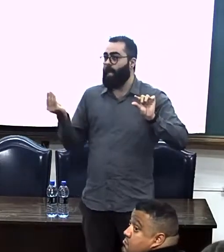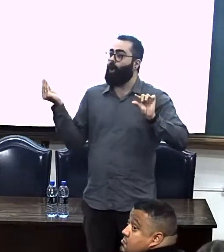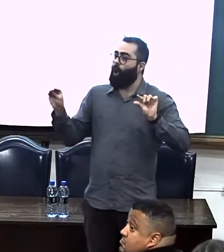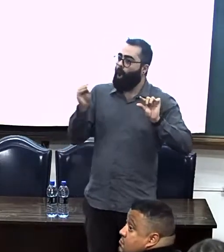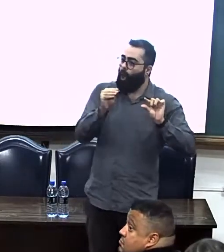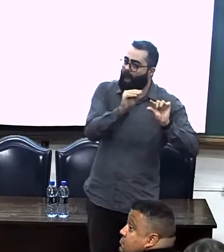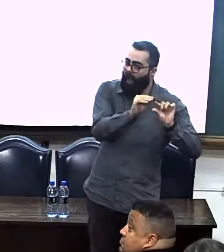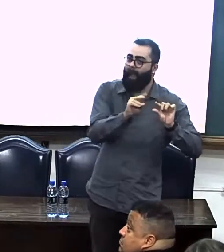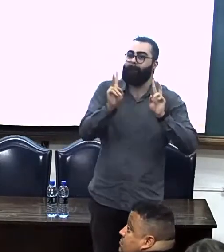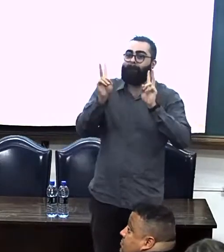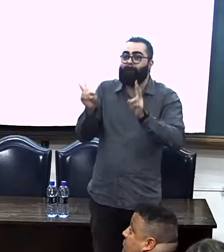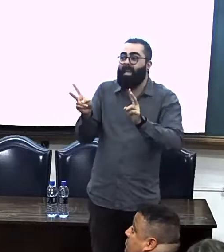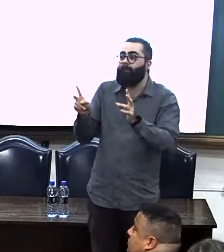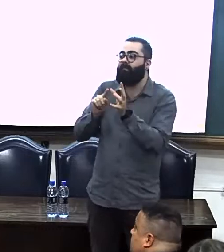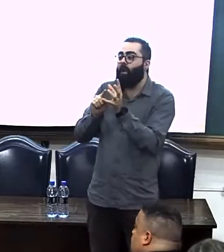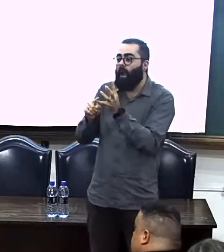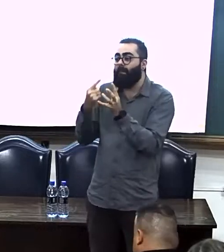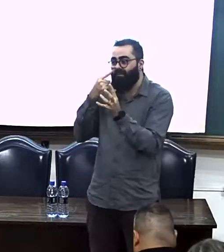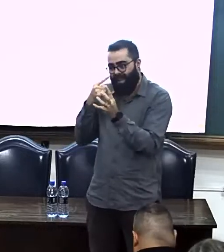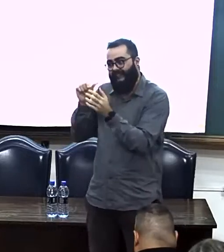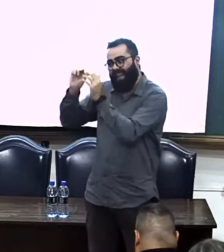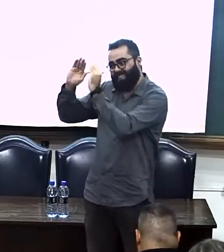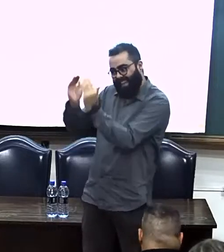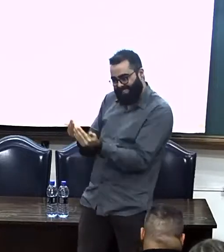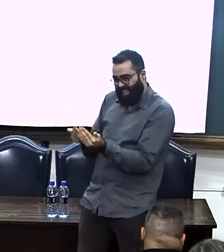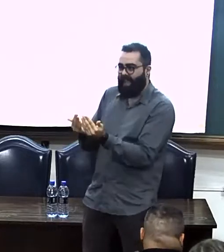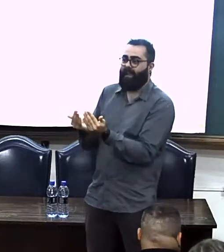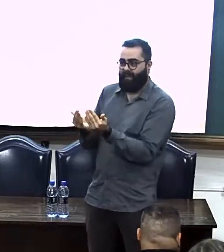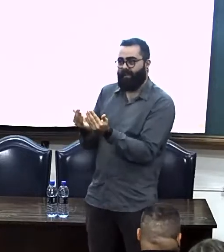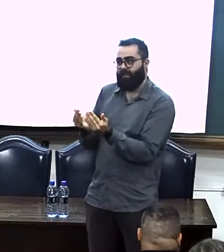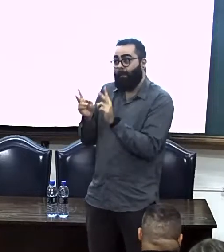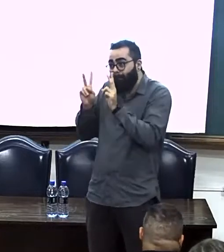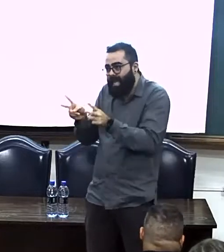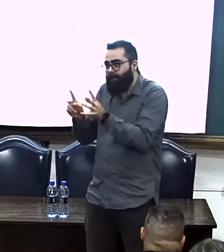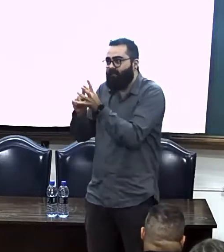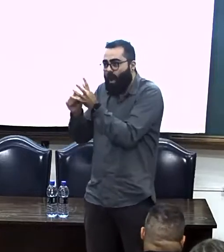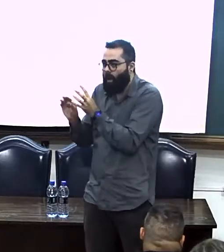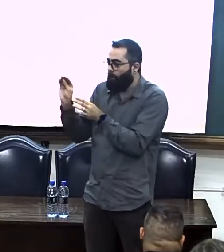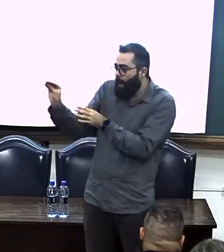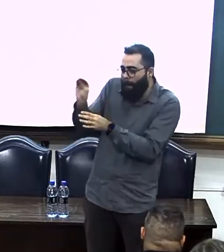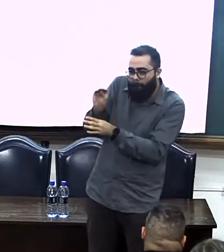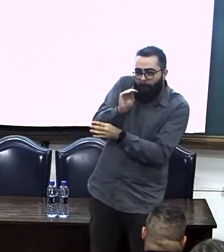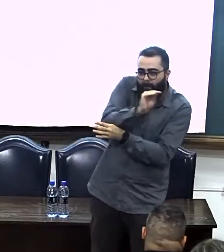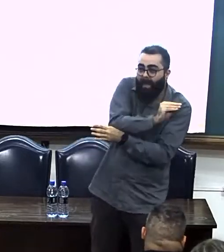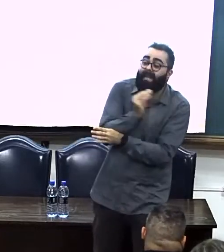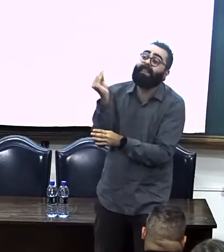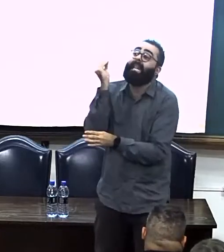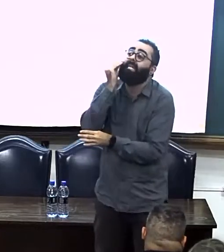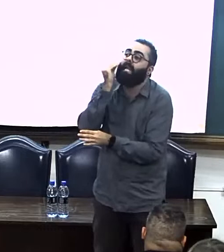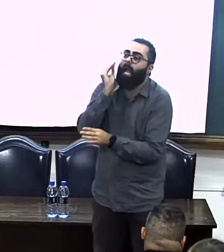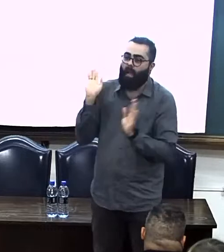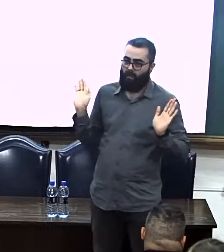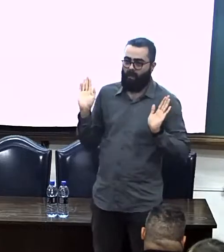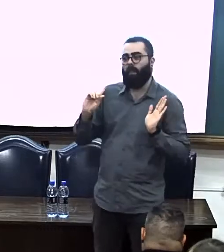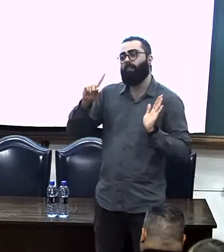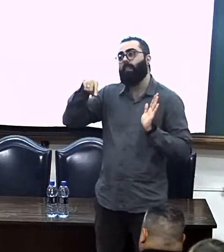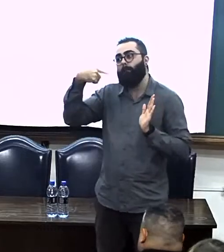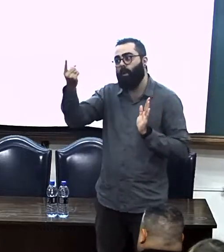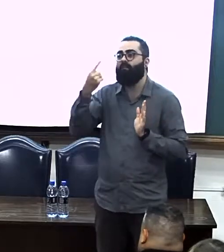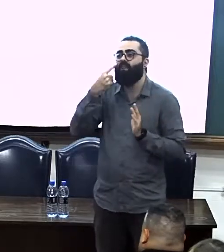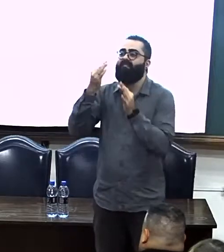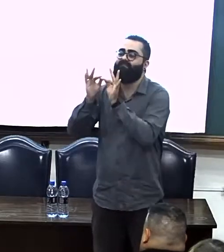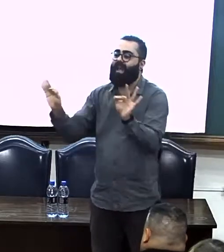que a gente está querendo ver. Depois a gente introduz outras. Né? É um pouco assim que a coisa funciona em fonética.